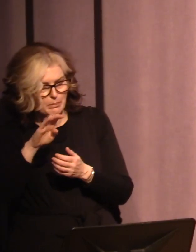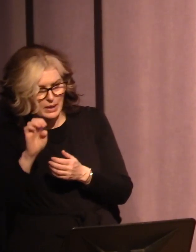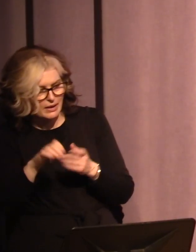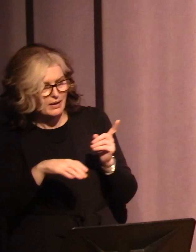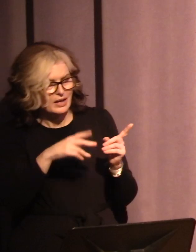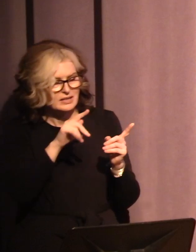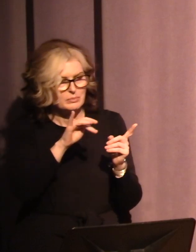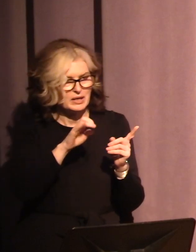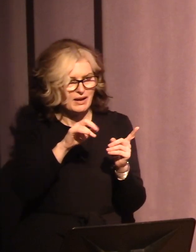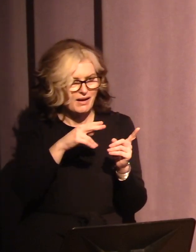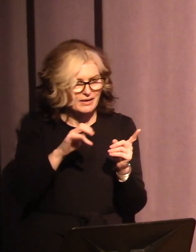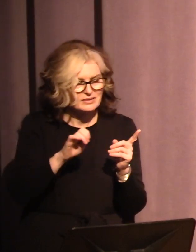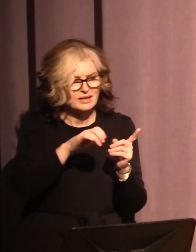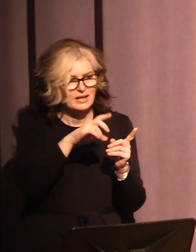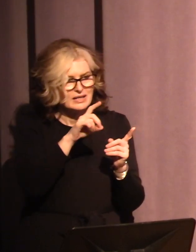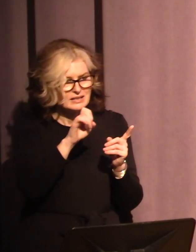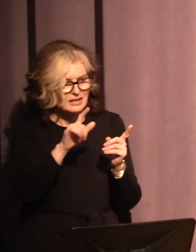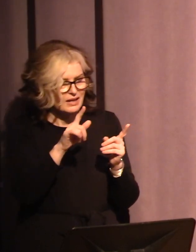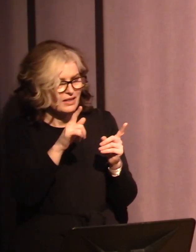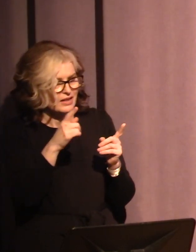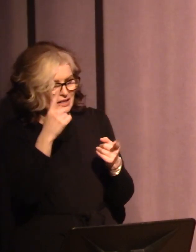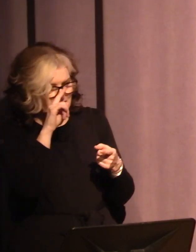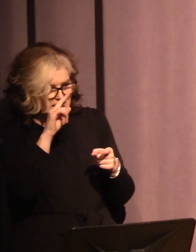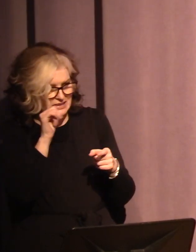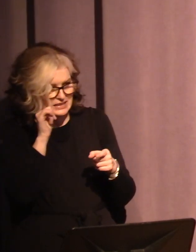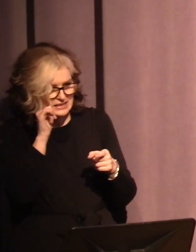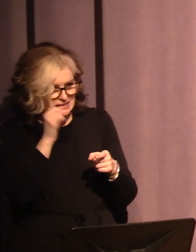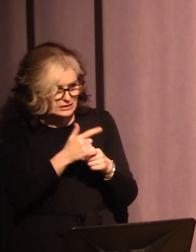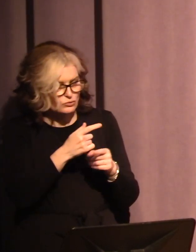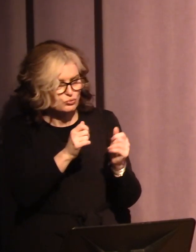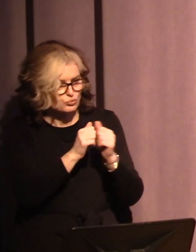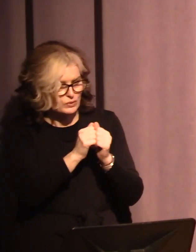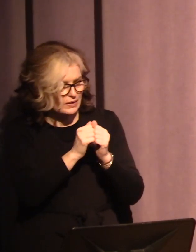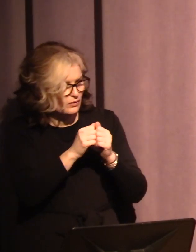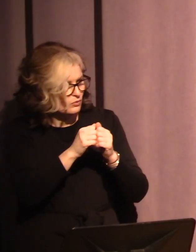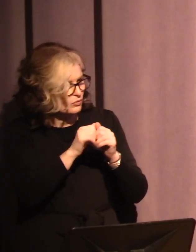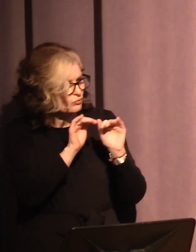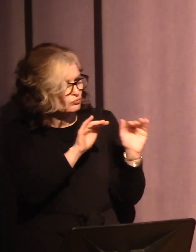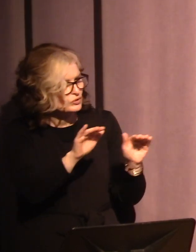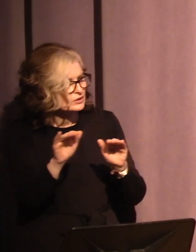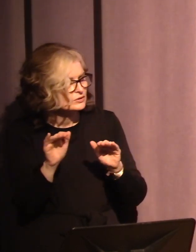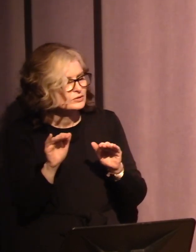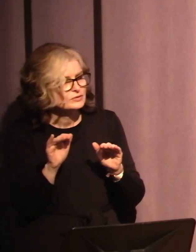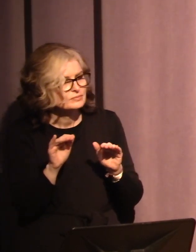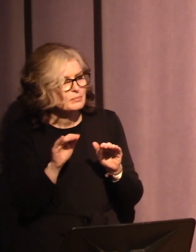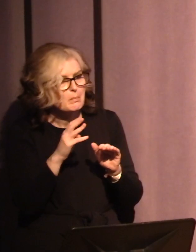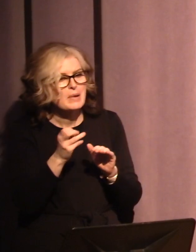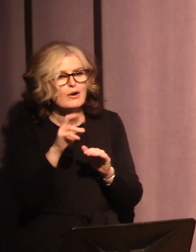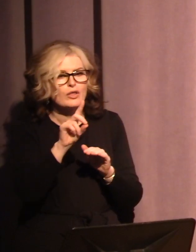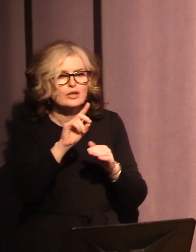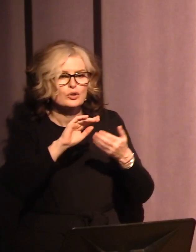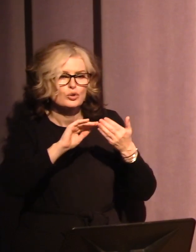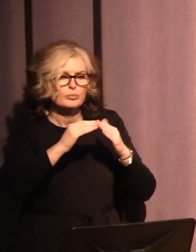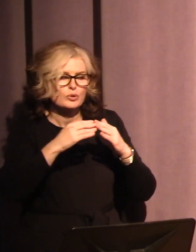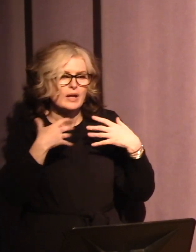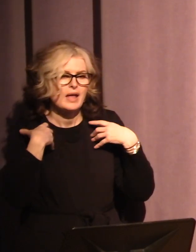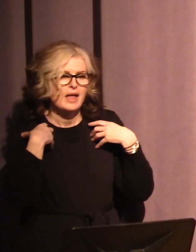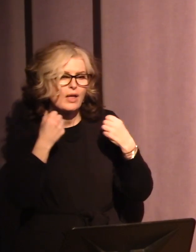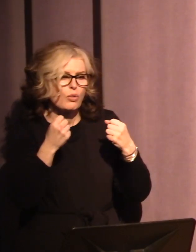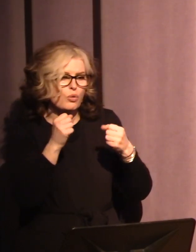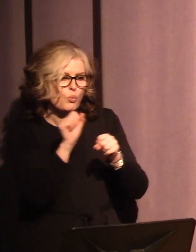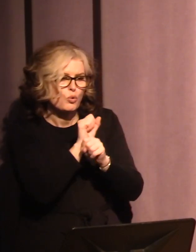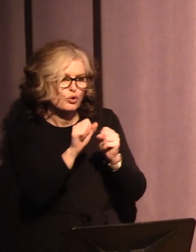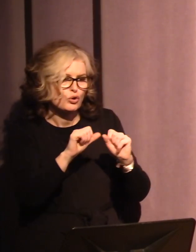Hines, Reverend Deborah Hickman of Sisters Together and Reaching, and the Maryland Community Health Worker